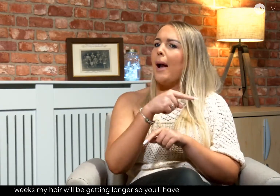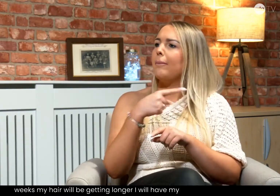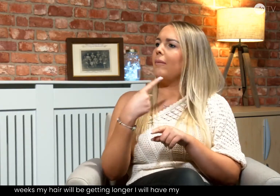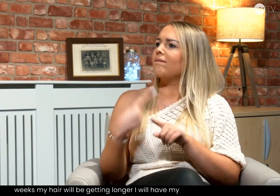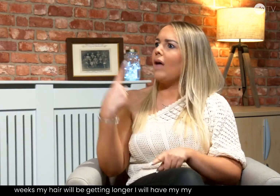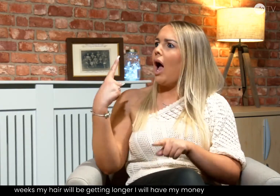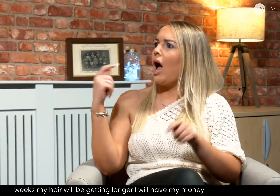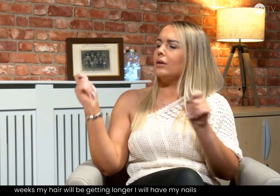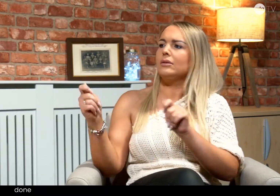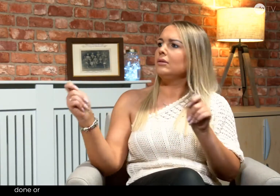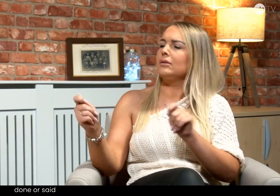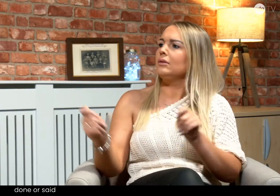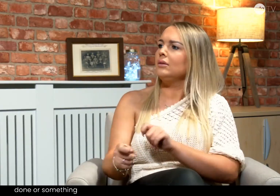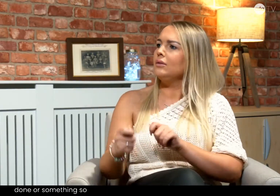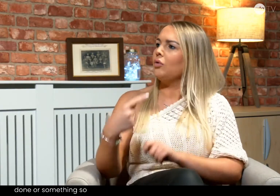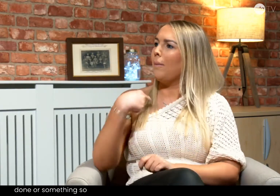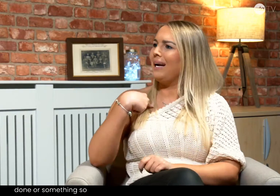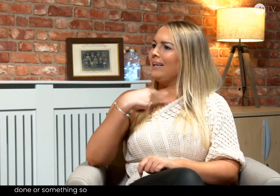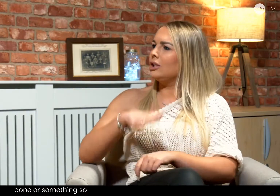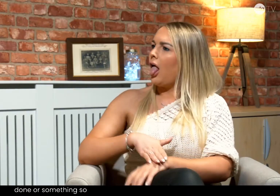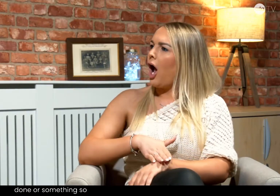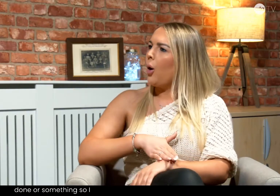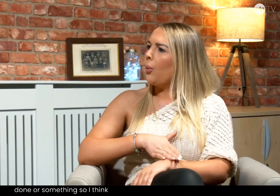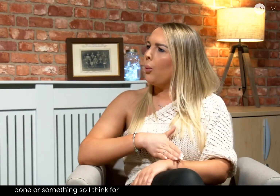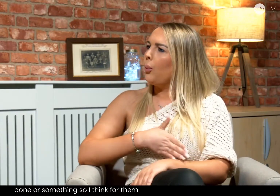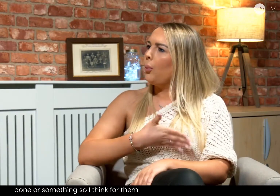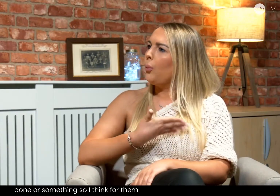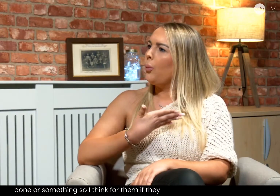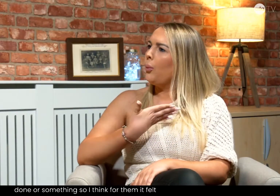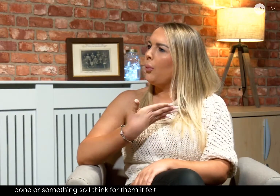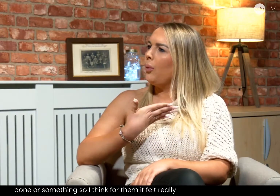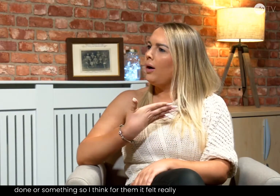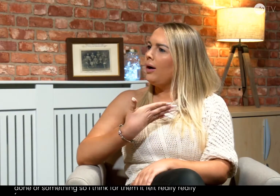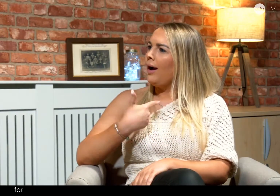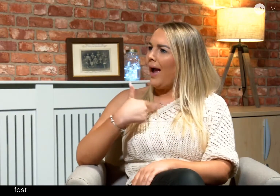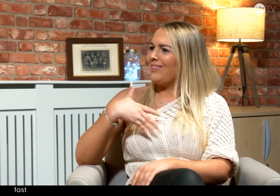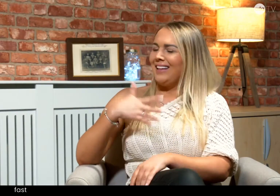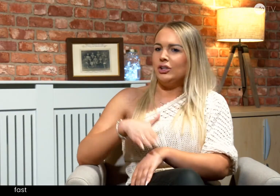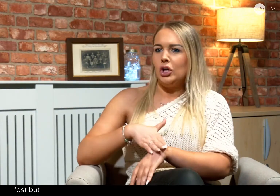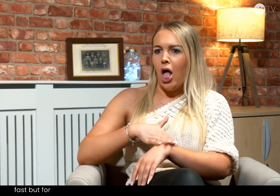So I think for them it felt really, really fast, but for me it seemed to take forever. It was so slow.